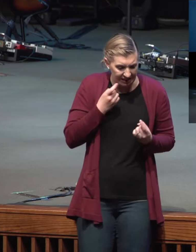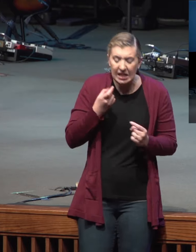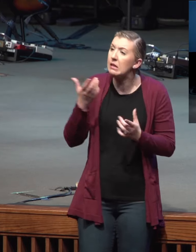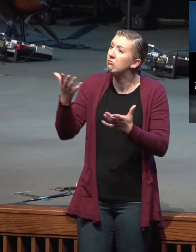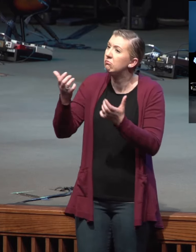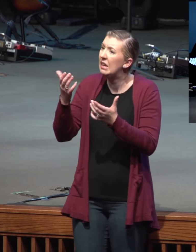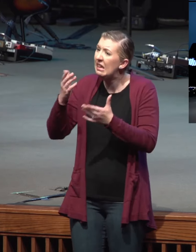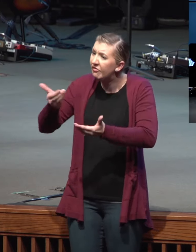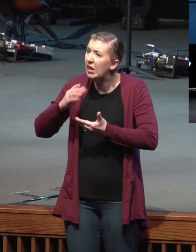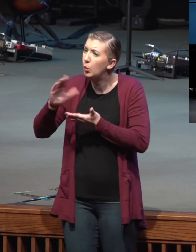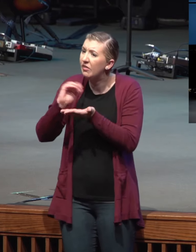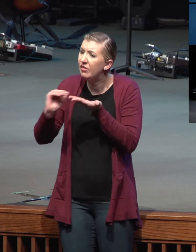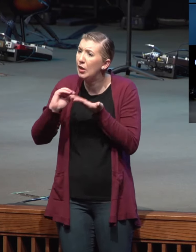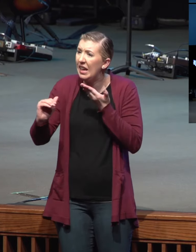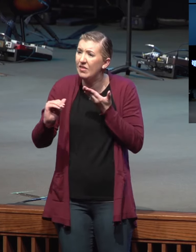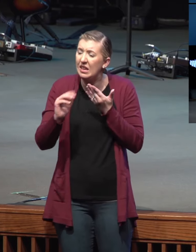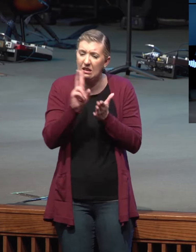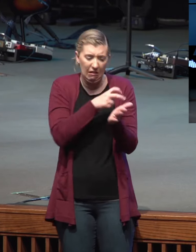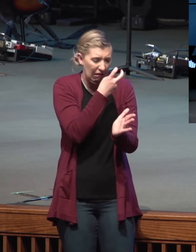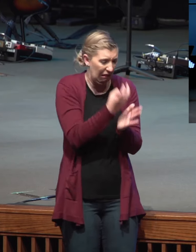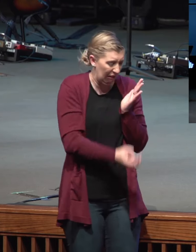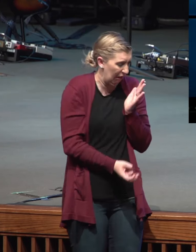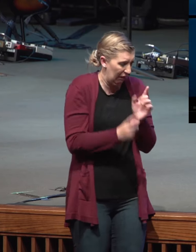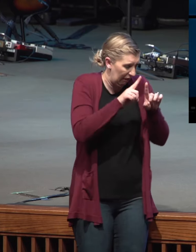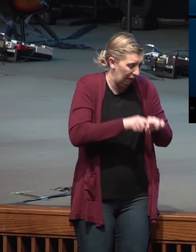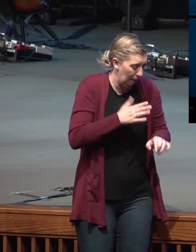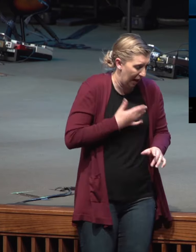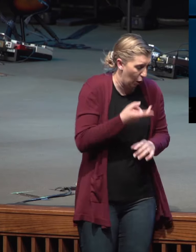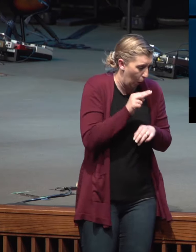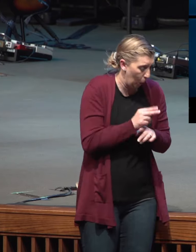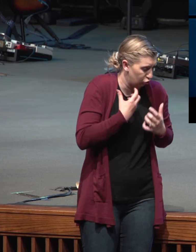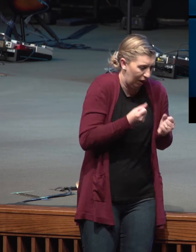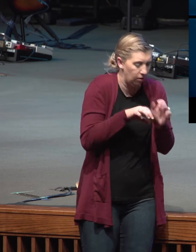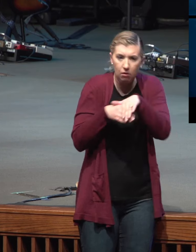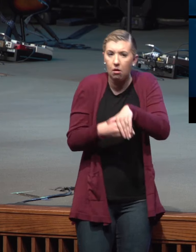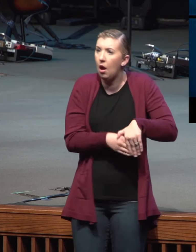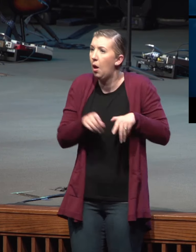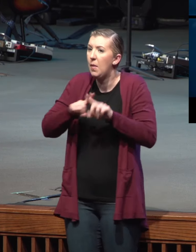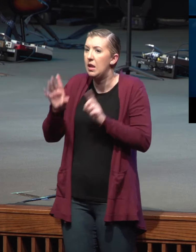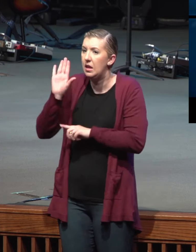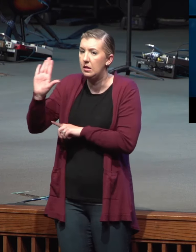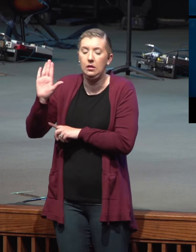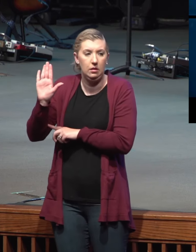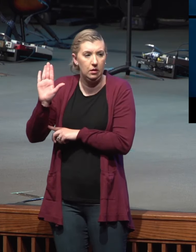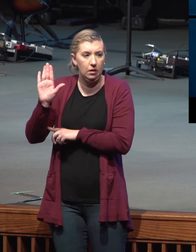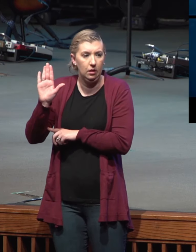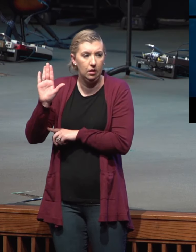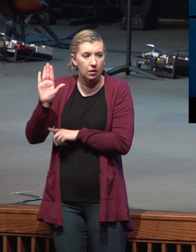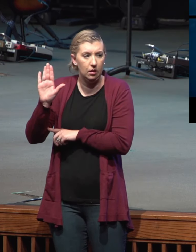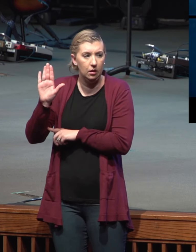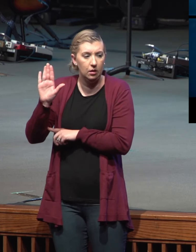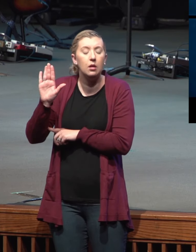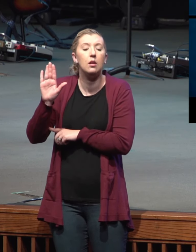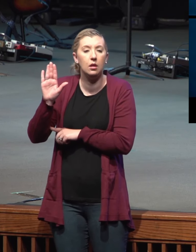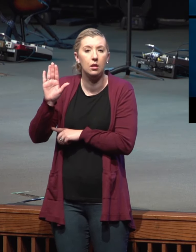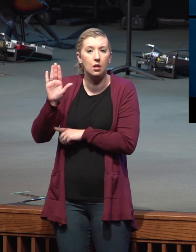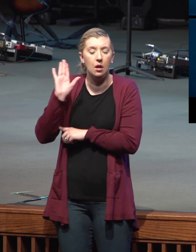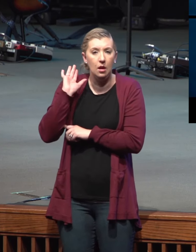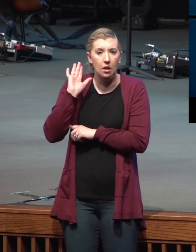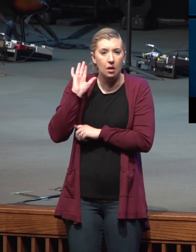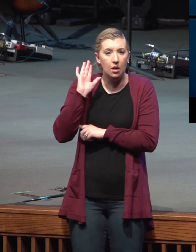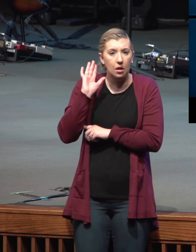forgiveness and live not in your own strength, but in his. And it truly